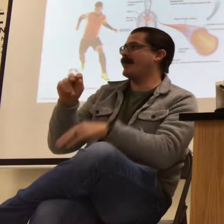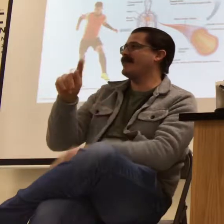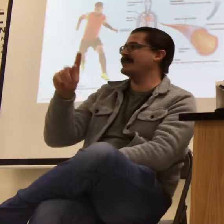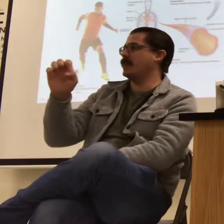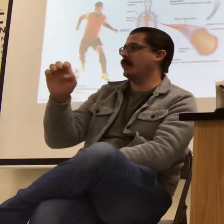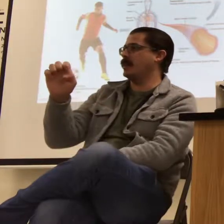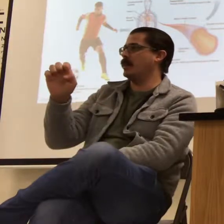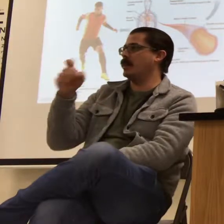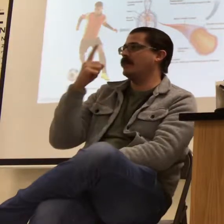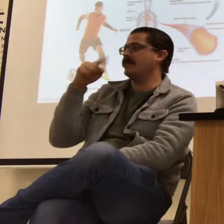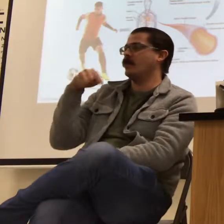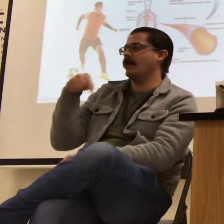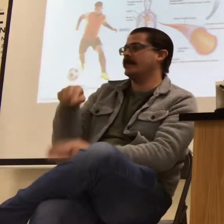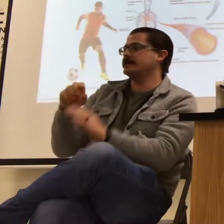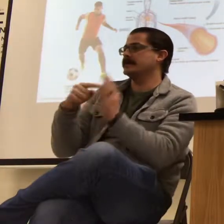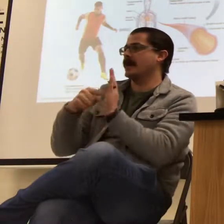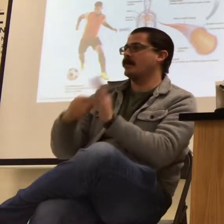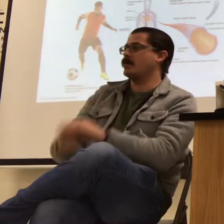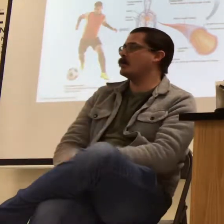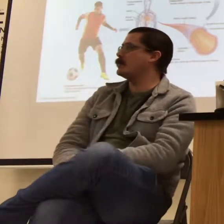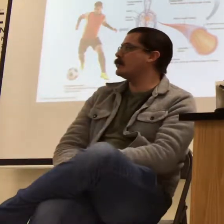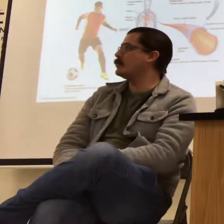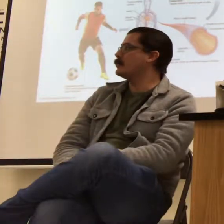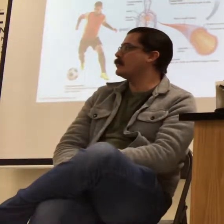in our example.